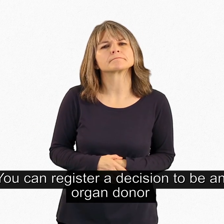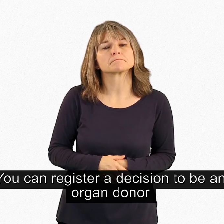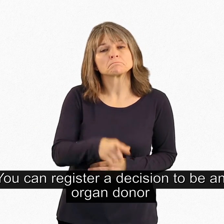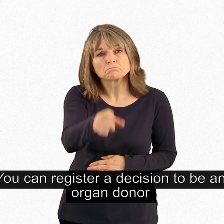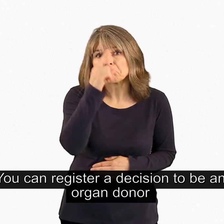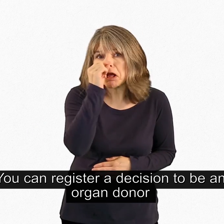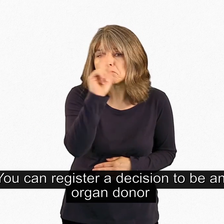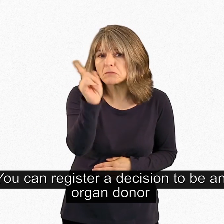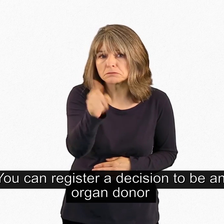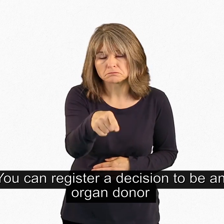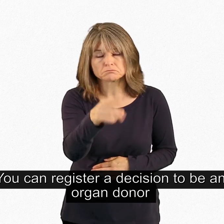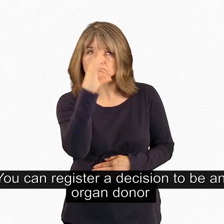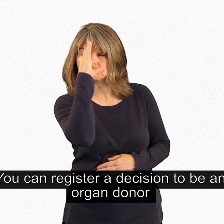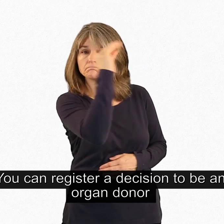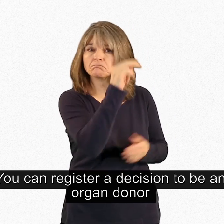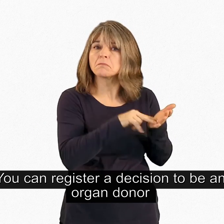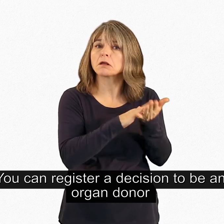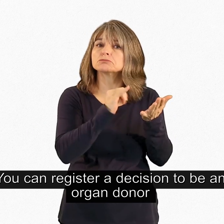You can register a decision to be an organ donor.